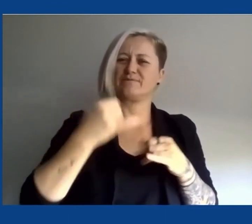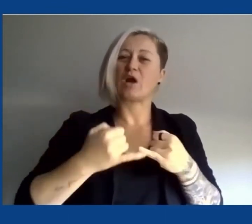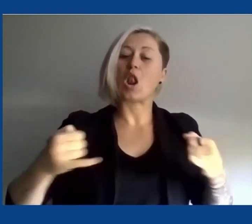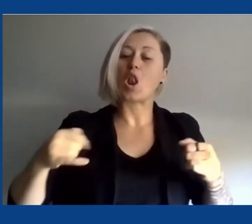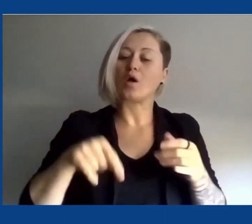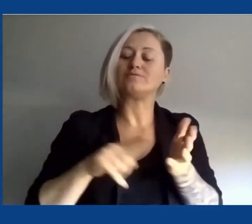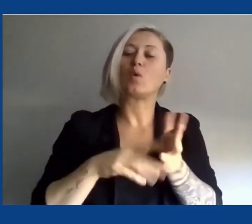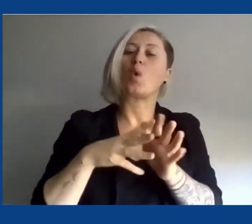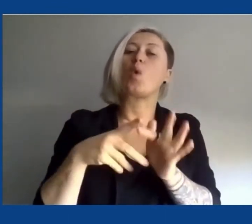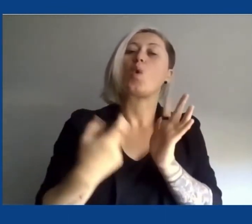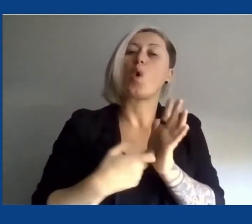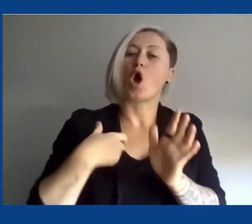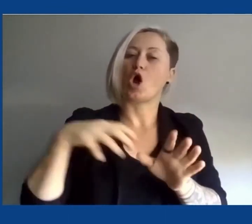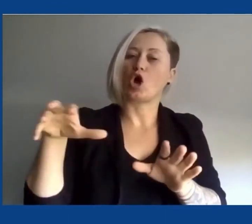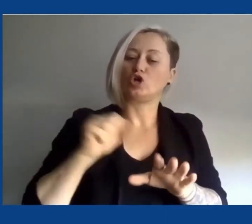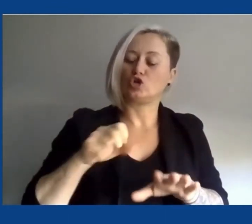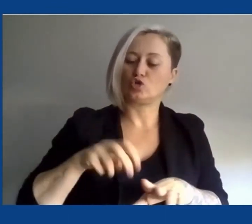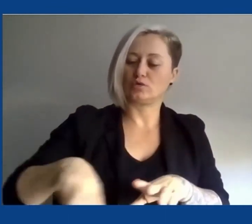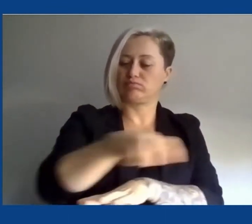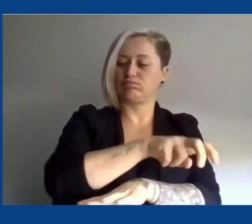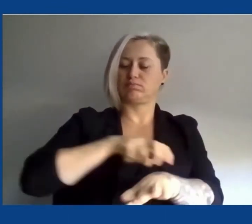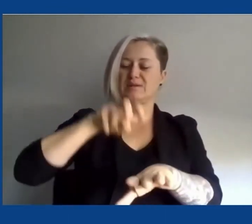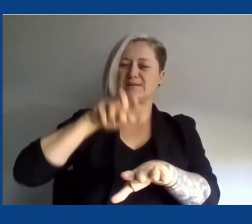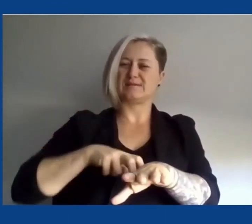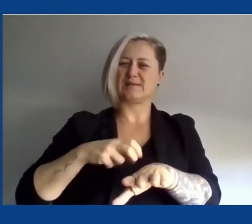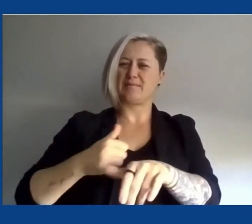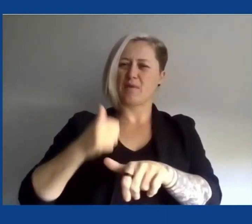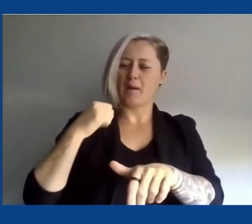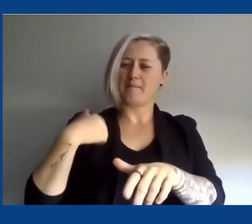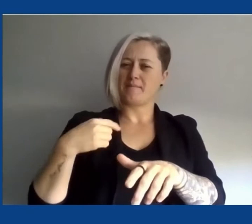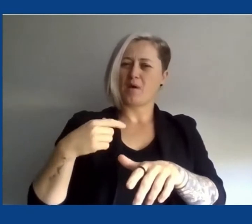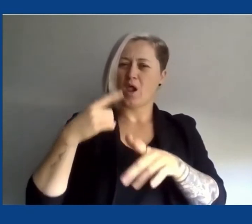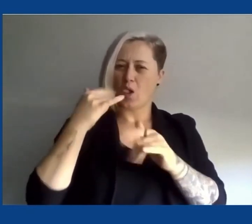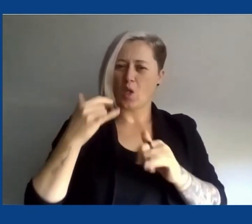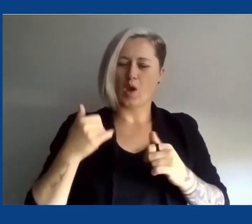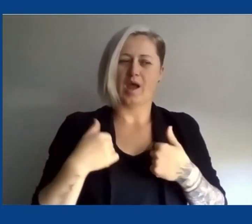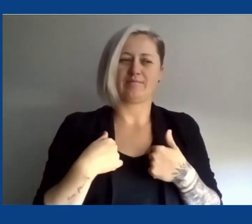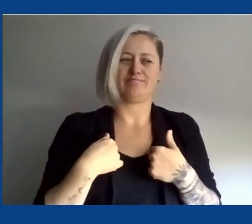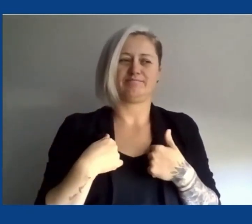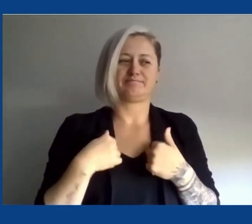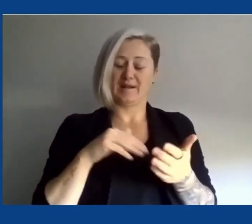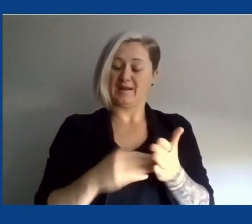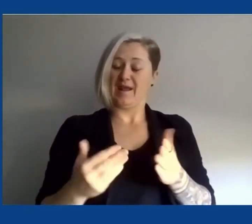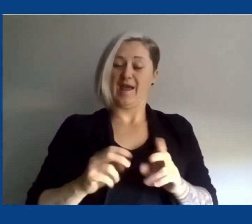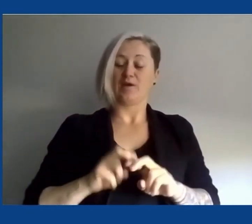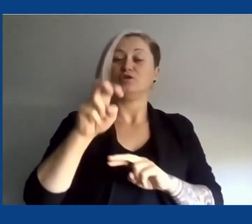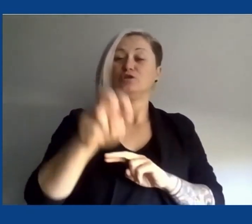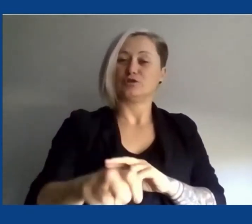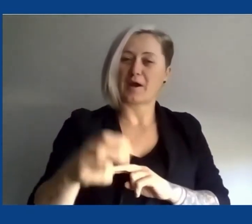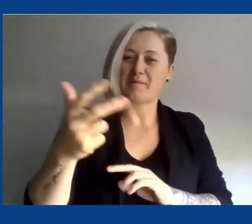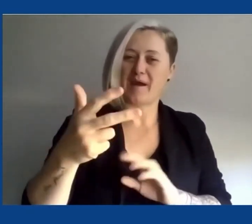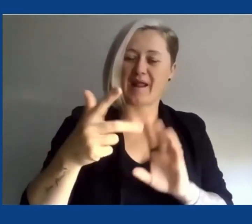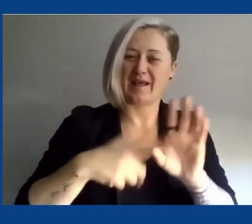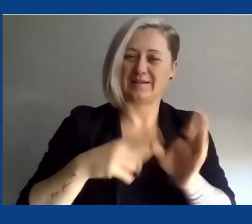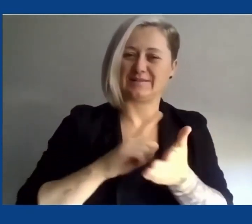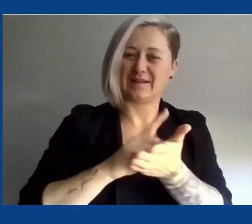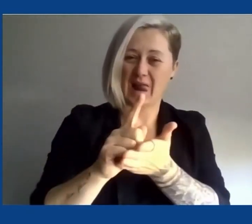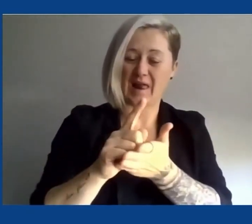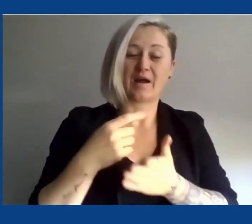row and sit directly behind my lawyer. Now, if we jump forward some 18 years later, I was sitting again in the same